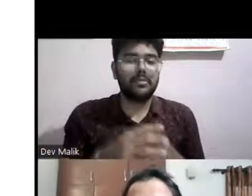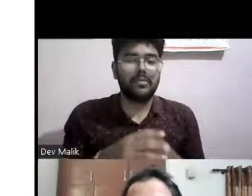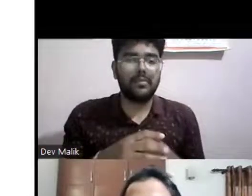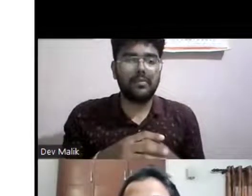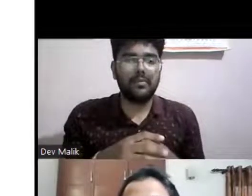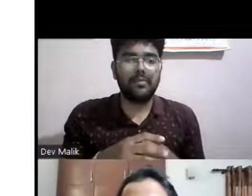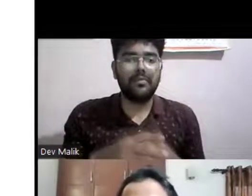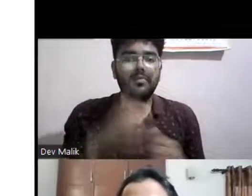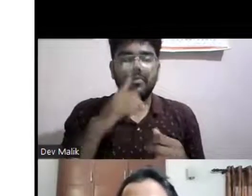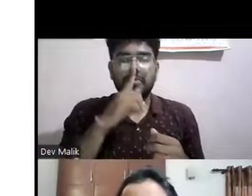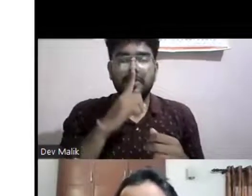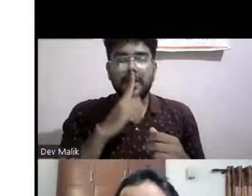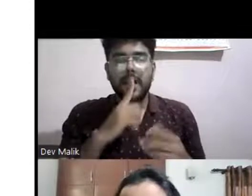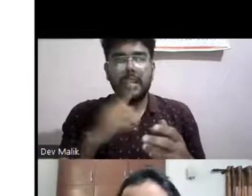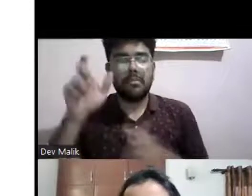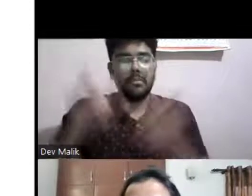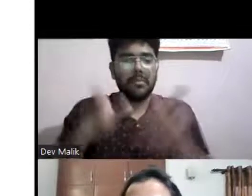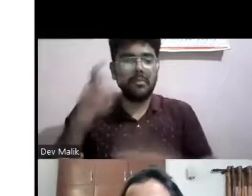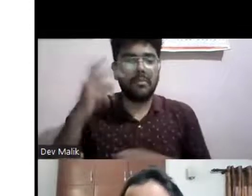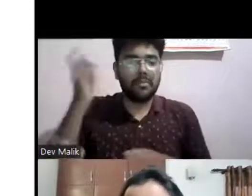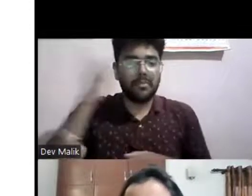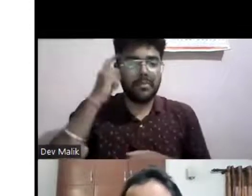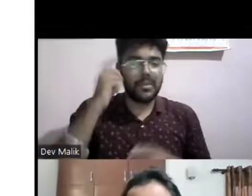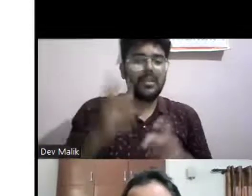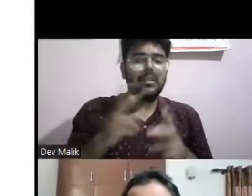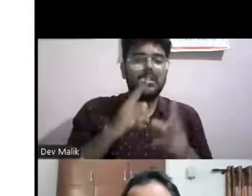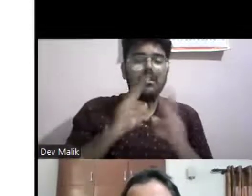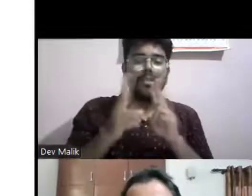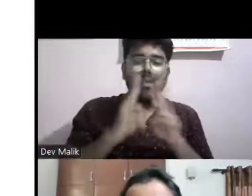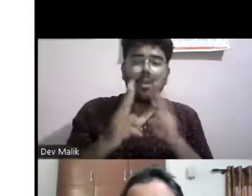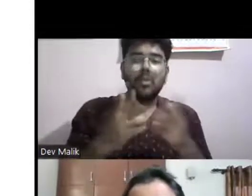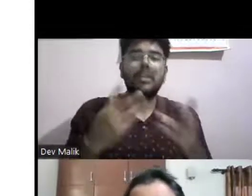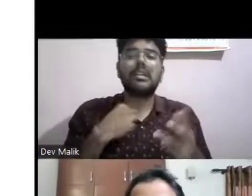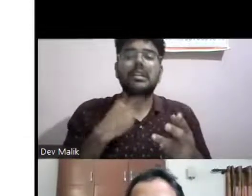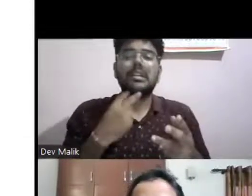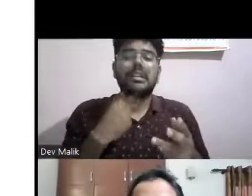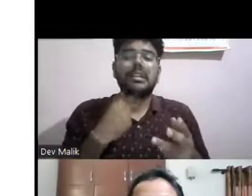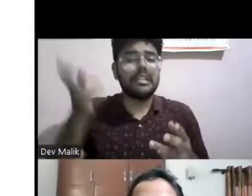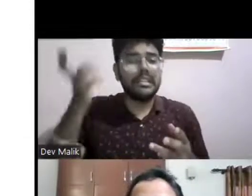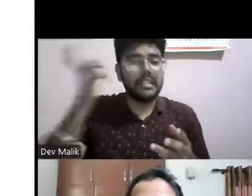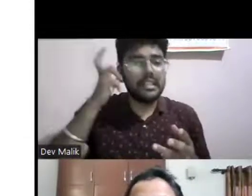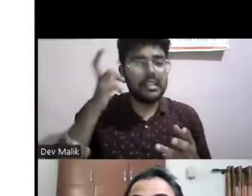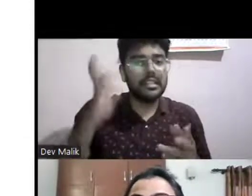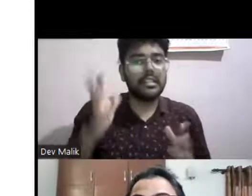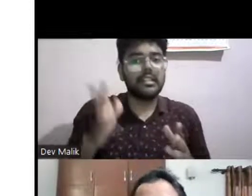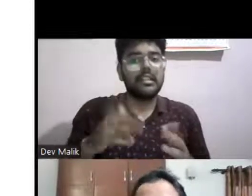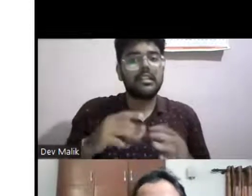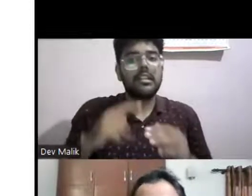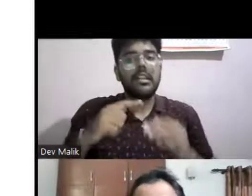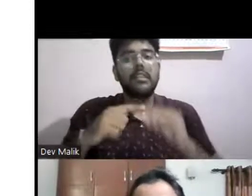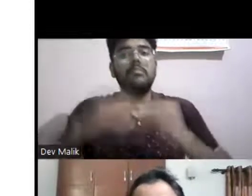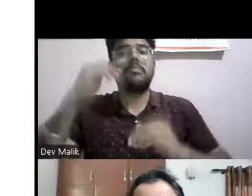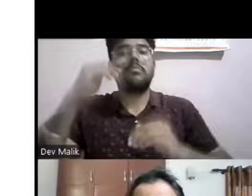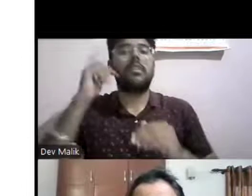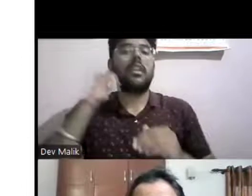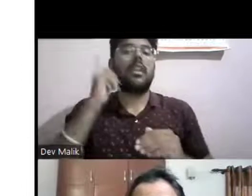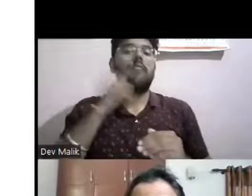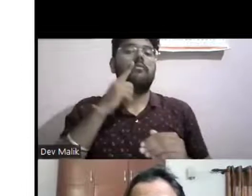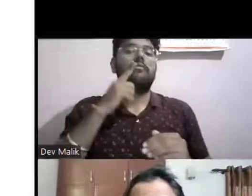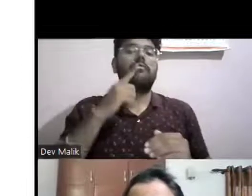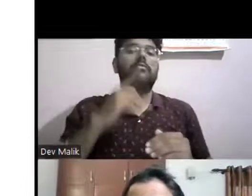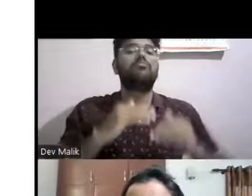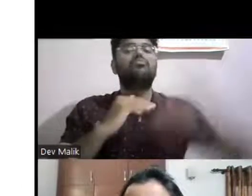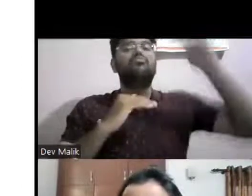which assumes talking, speech, listening is superior to deafness.